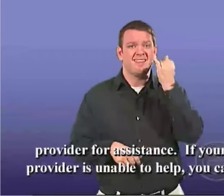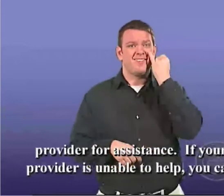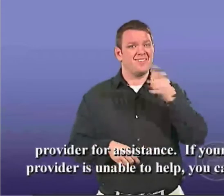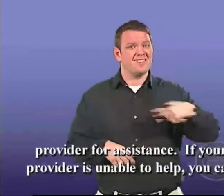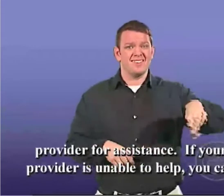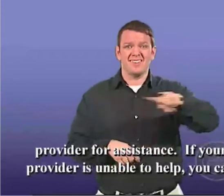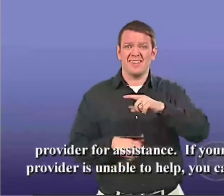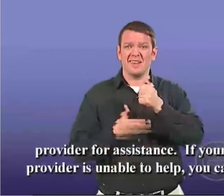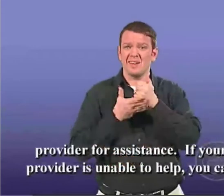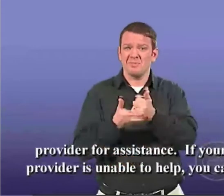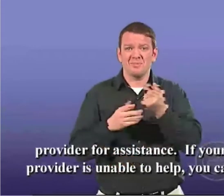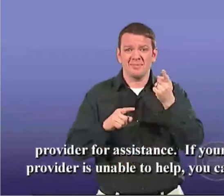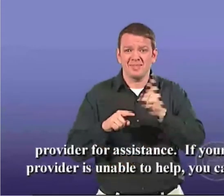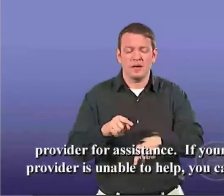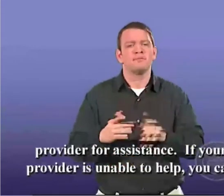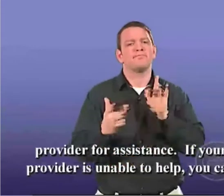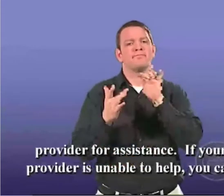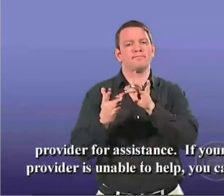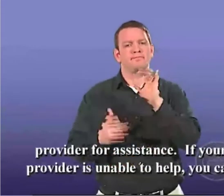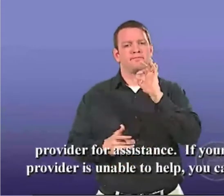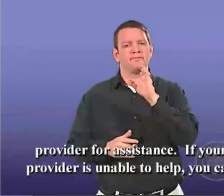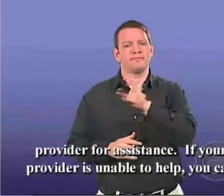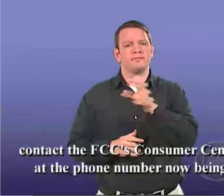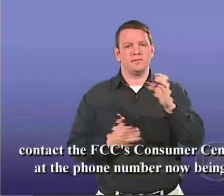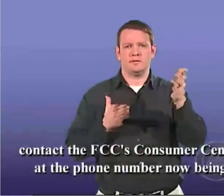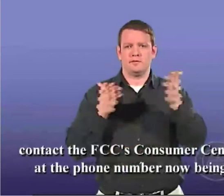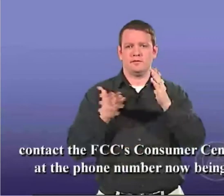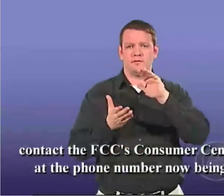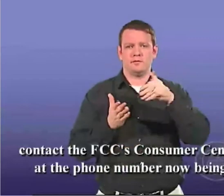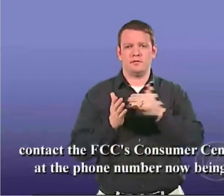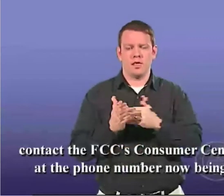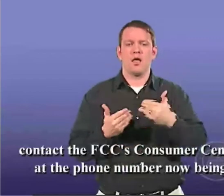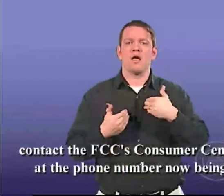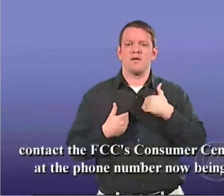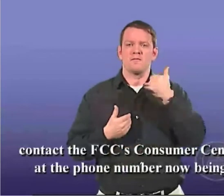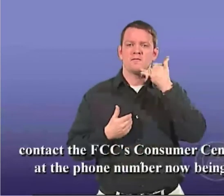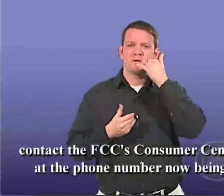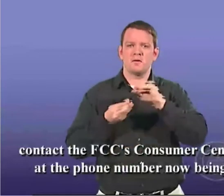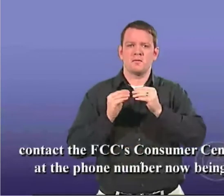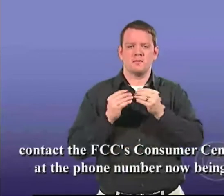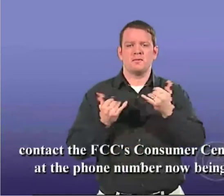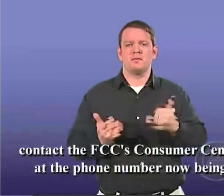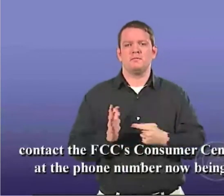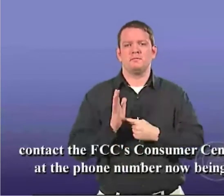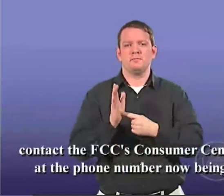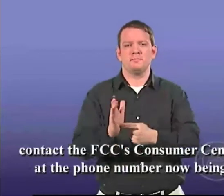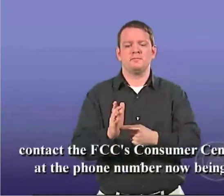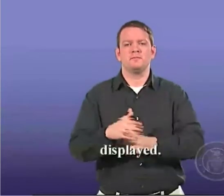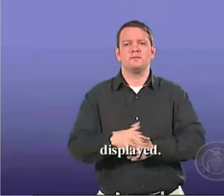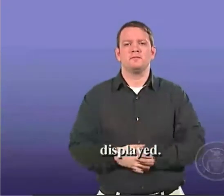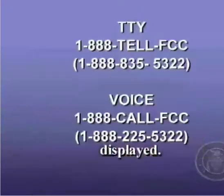your provider is unable to help, you can contact the FCC's Consumer Center at the phone number now being displayed.